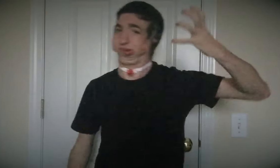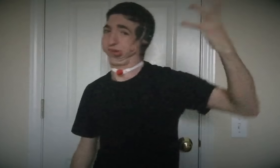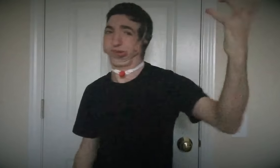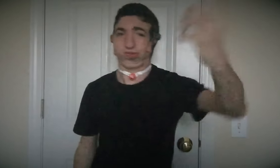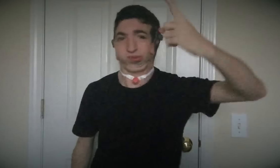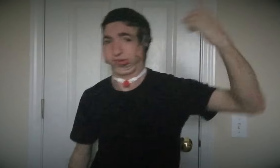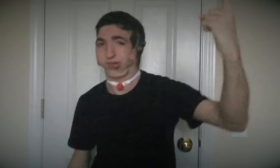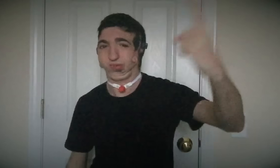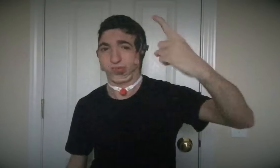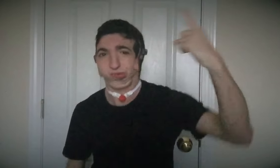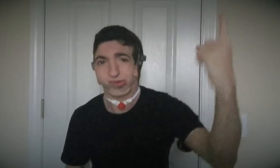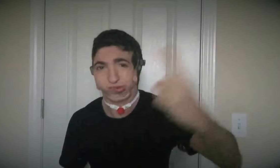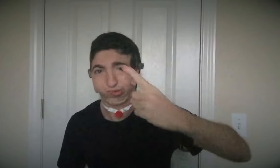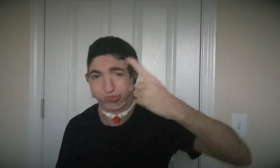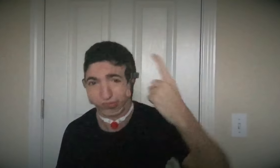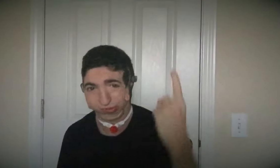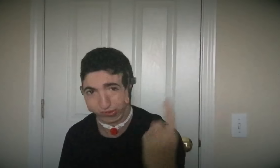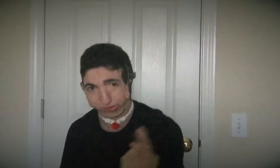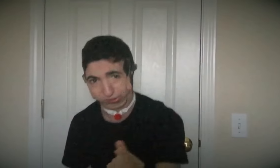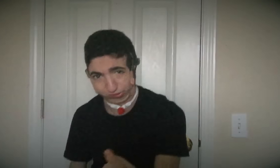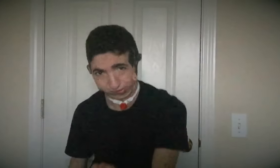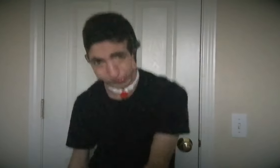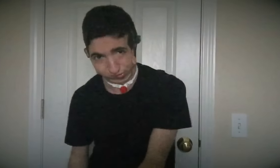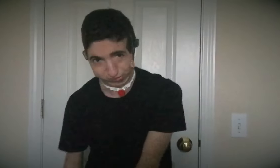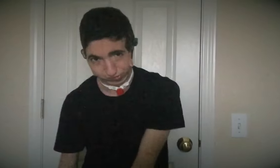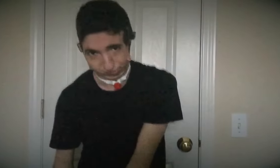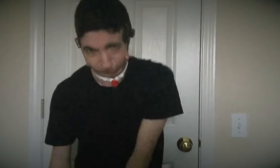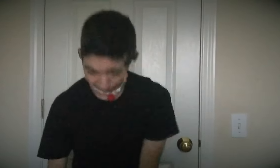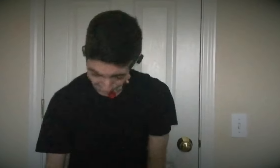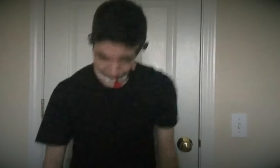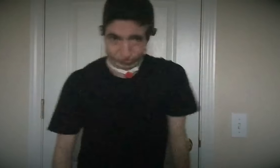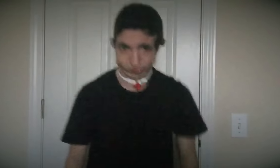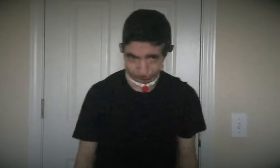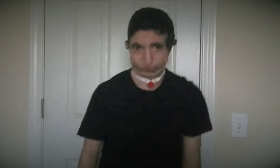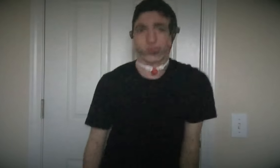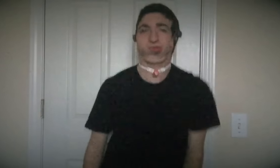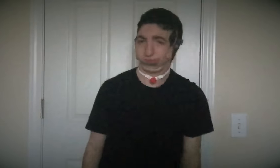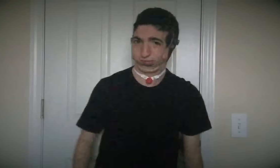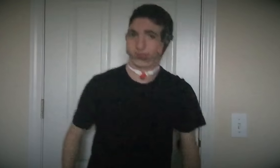I'm alone. Oh, oh.